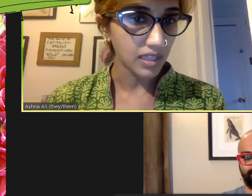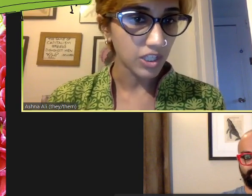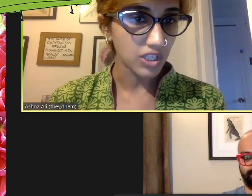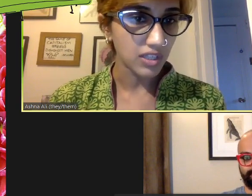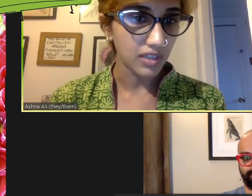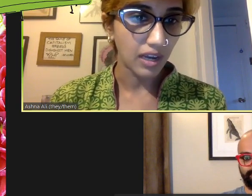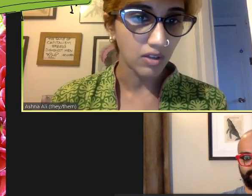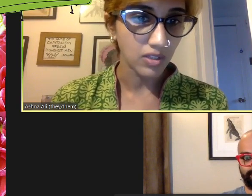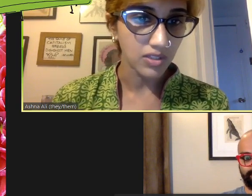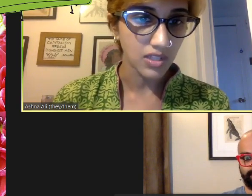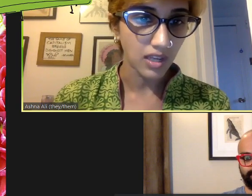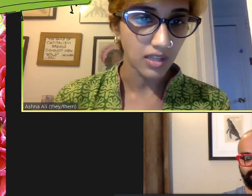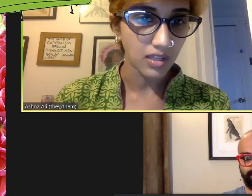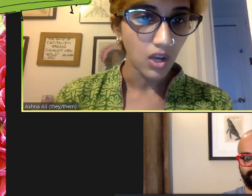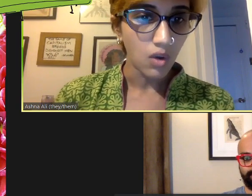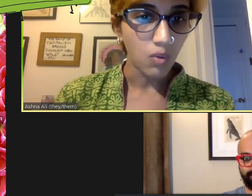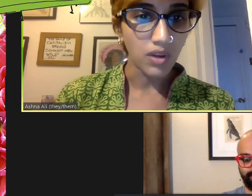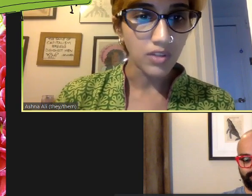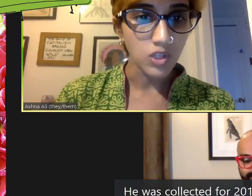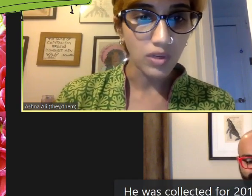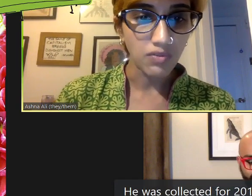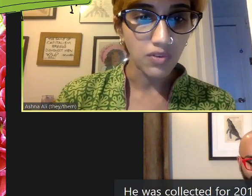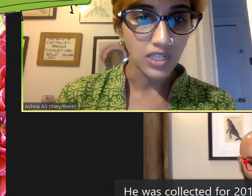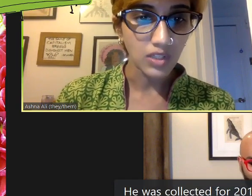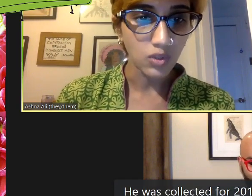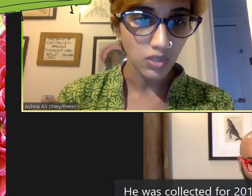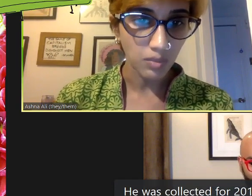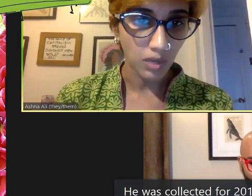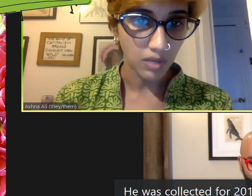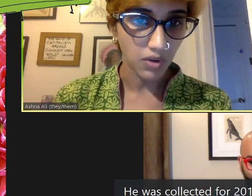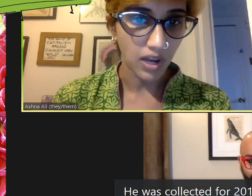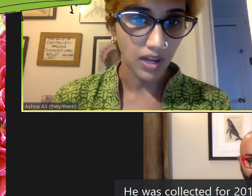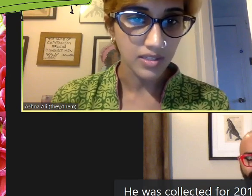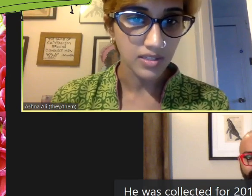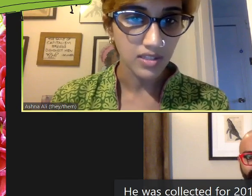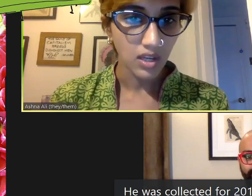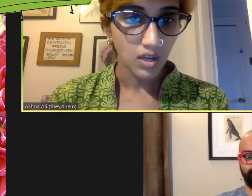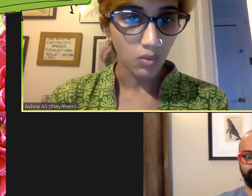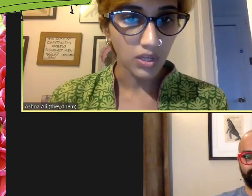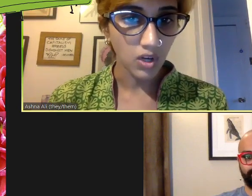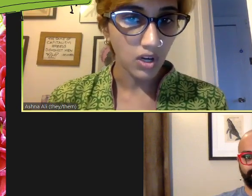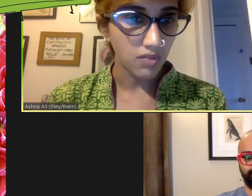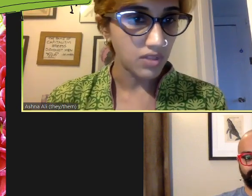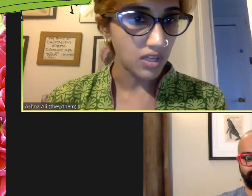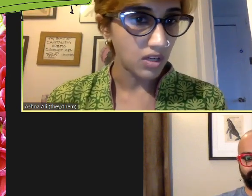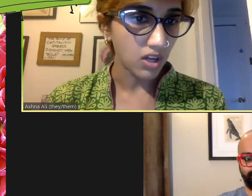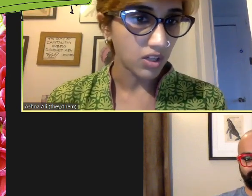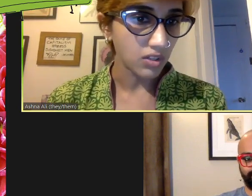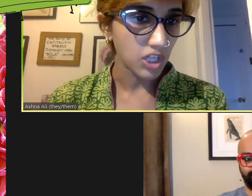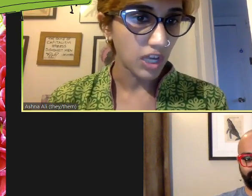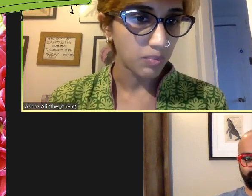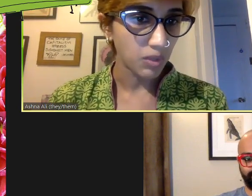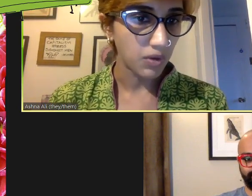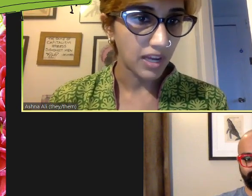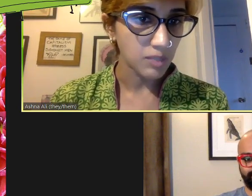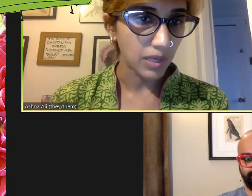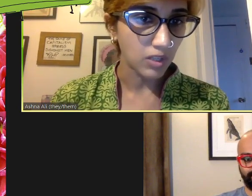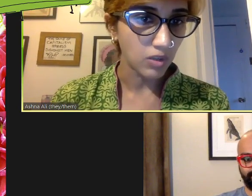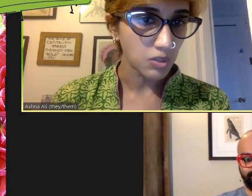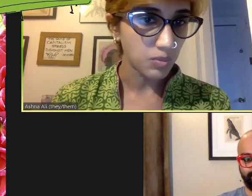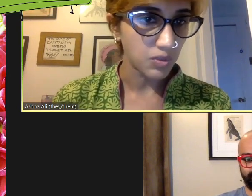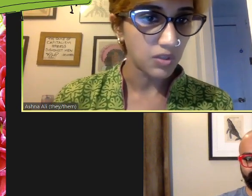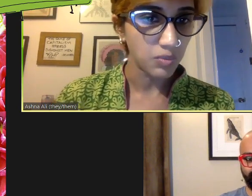second collection, The Cowherd's Son, won the 2015 Kundiman Prize. Winner of the inaugural Chapbook Prize